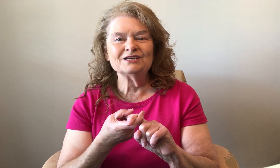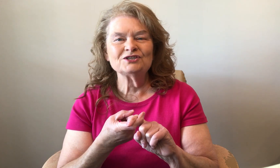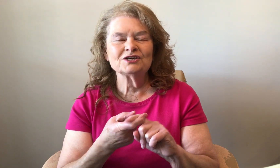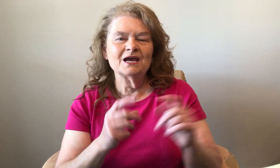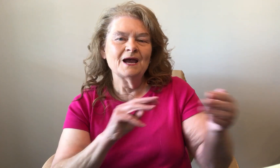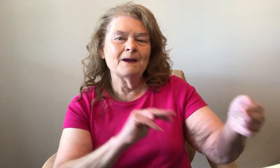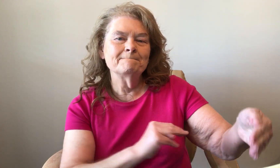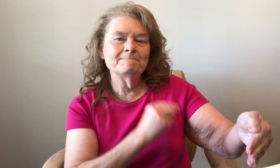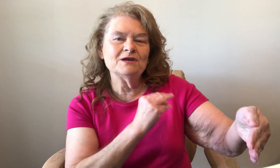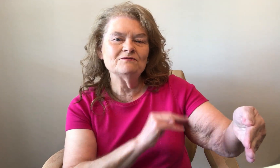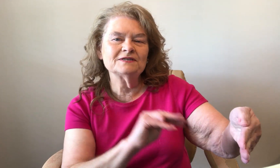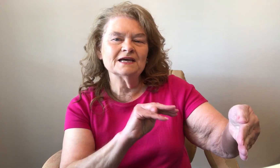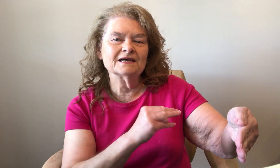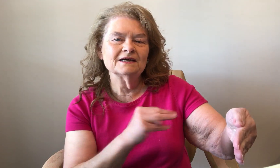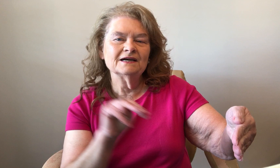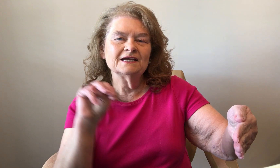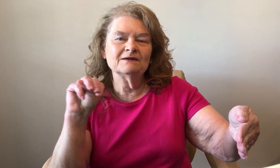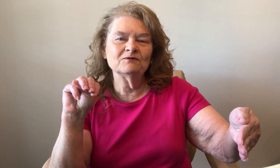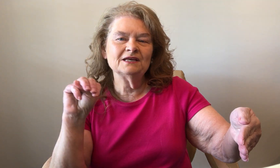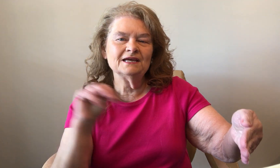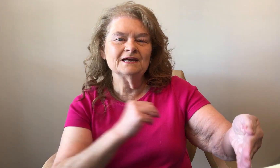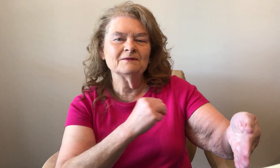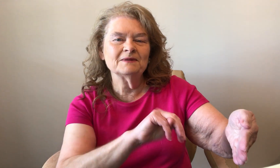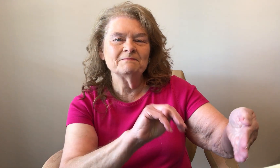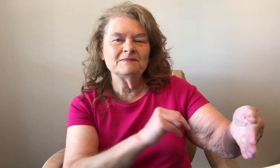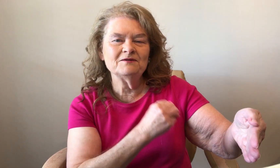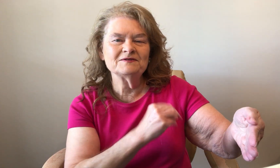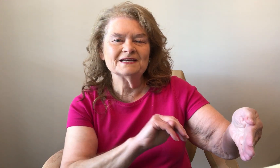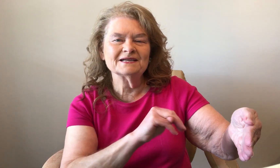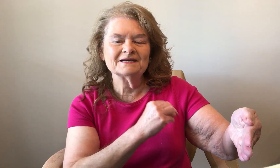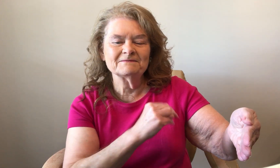Spanish music, again with the M, music.